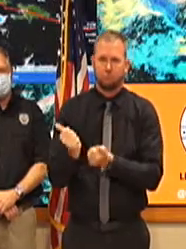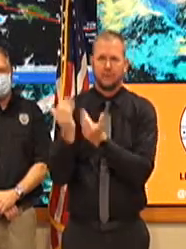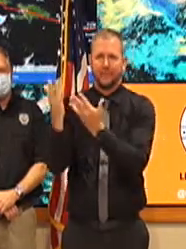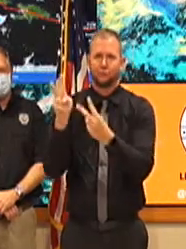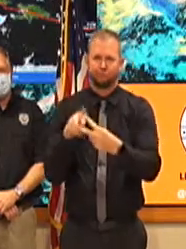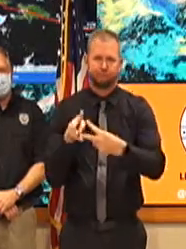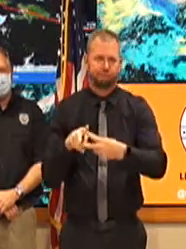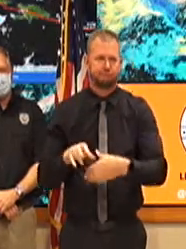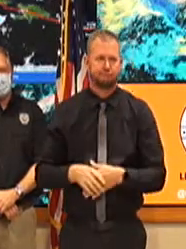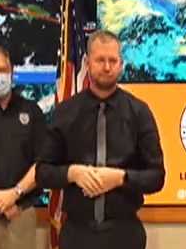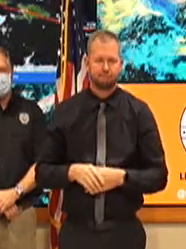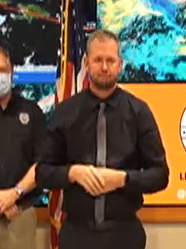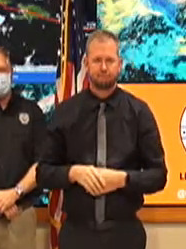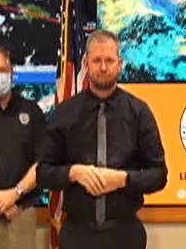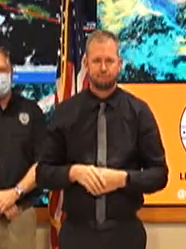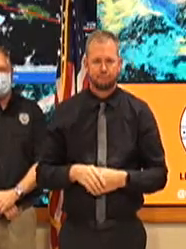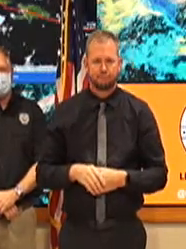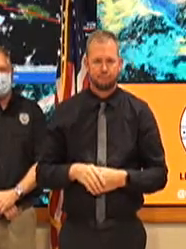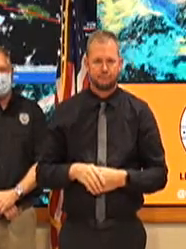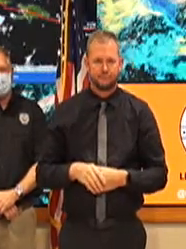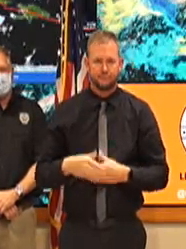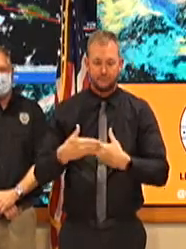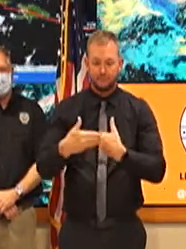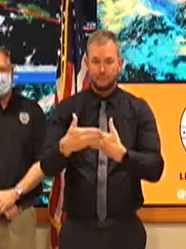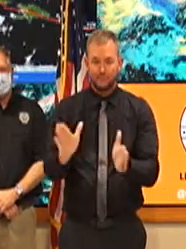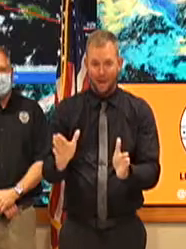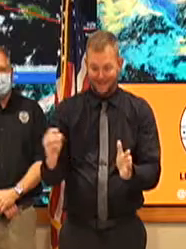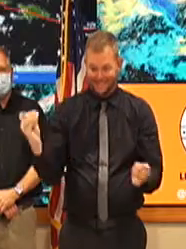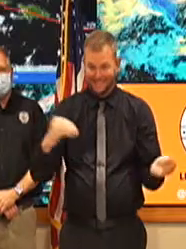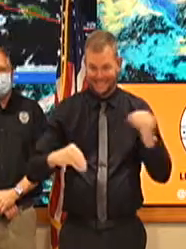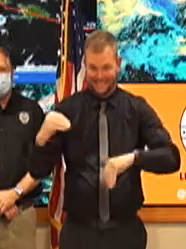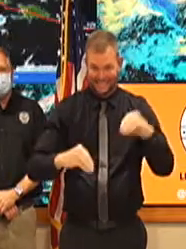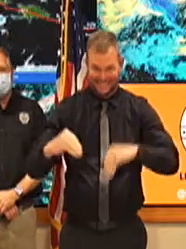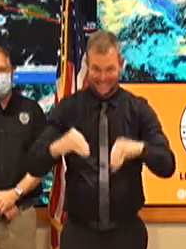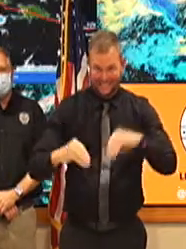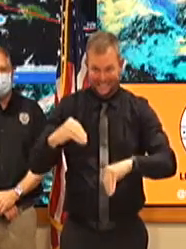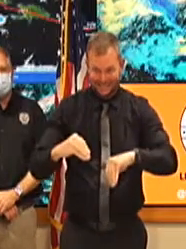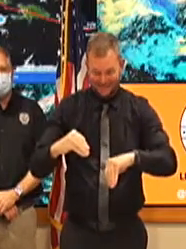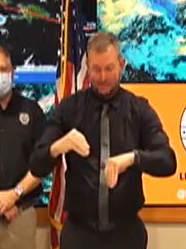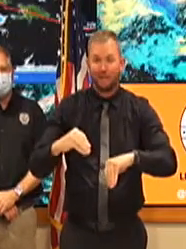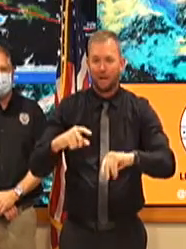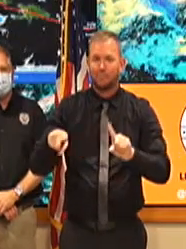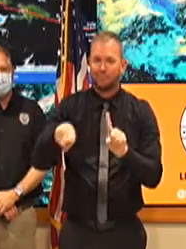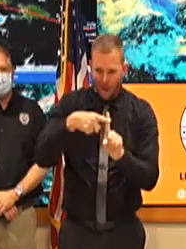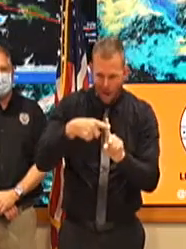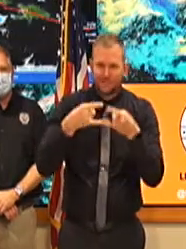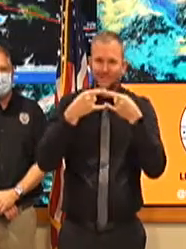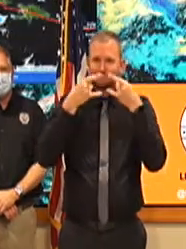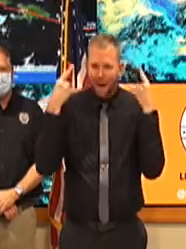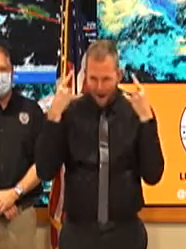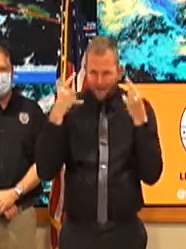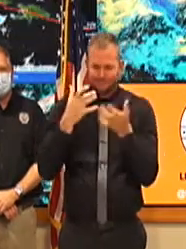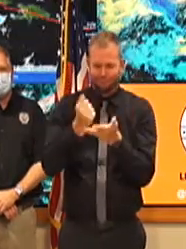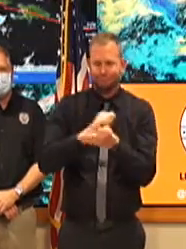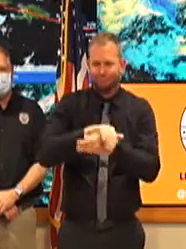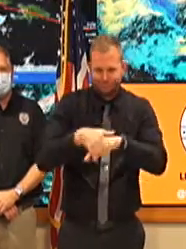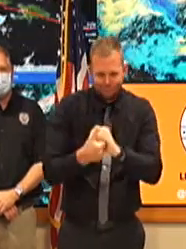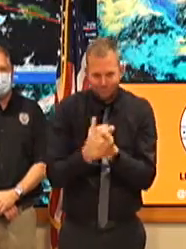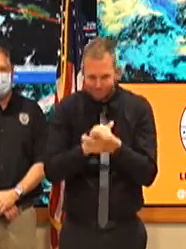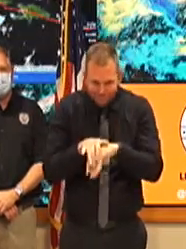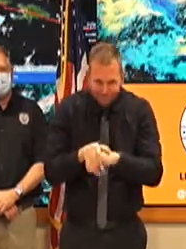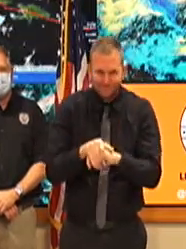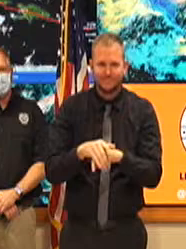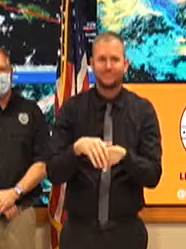protect against COVID-19. Don't forget about supplies for your pets. Don't forget about your pets. It's fine if you